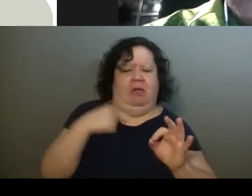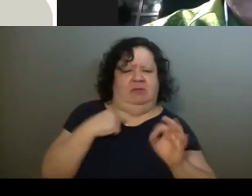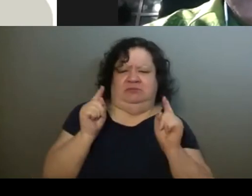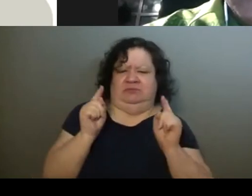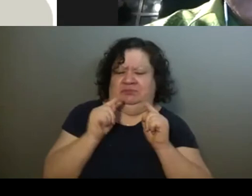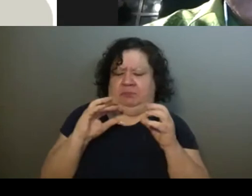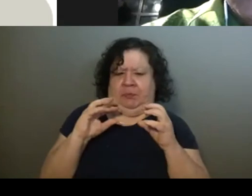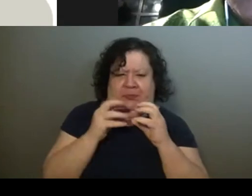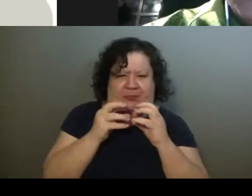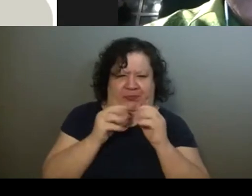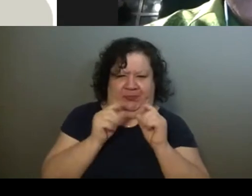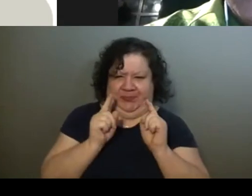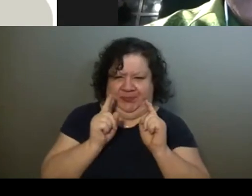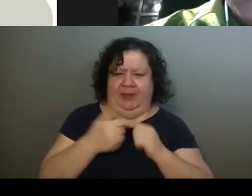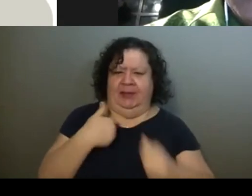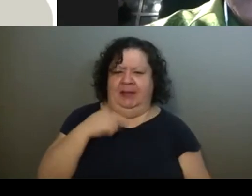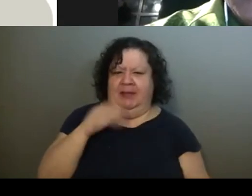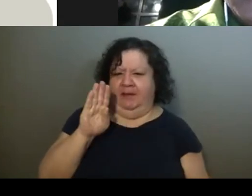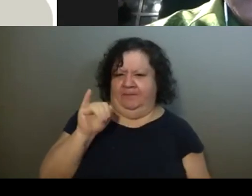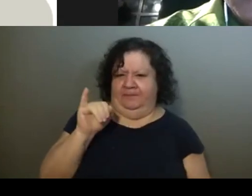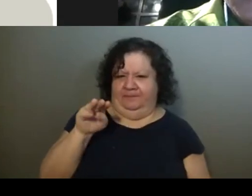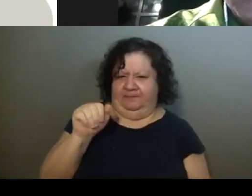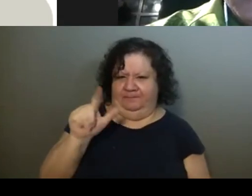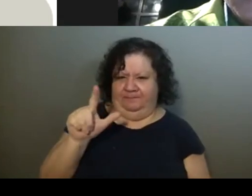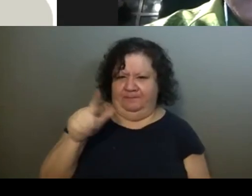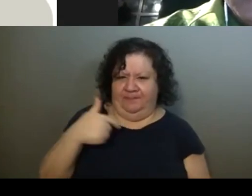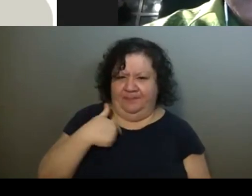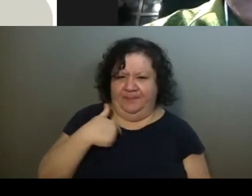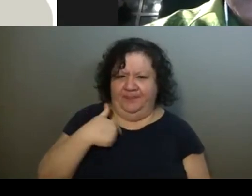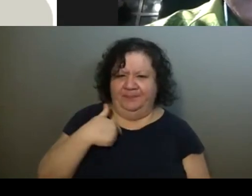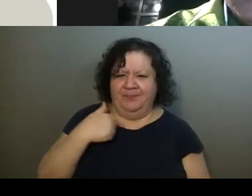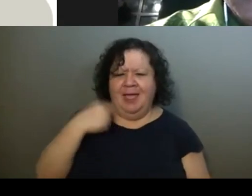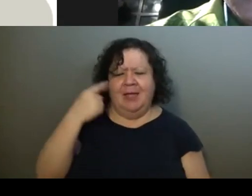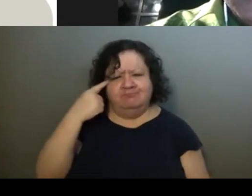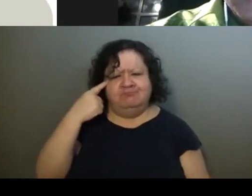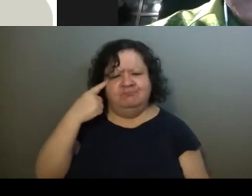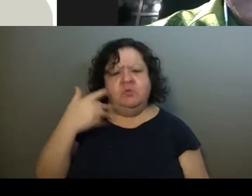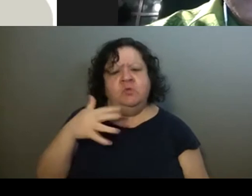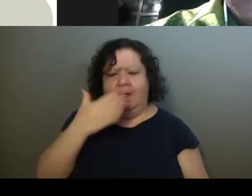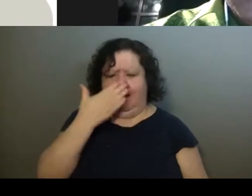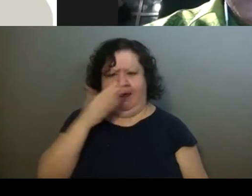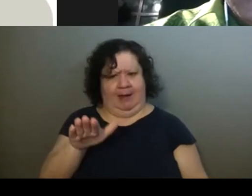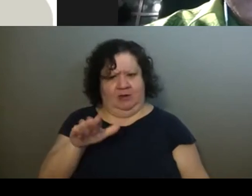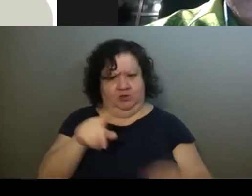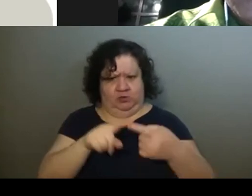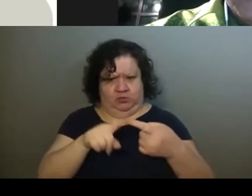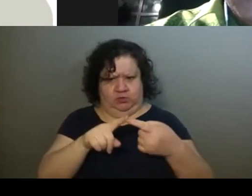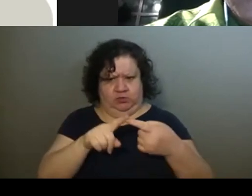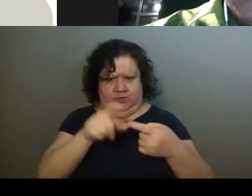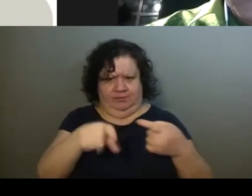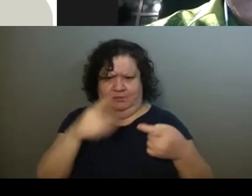I'm so much concerned with the attitude and the even strategy for making the strategy and policies. That's why I want to focus